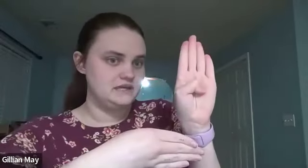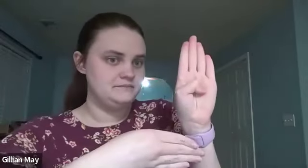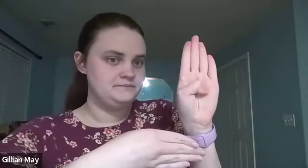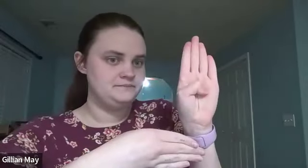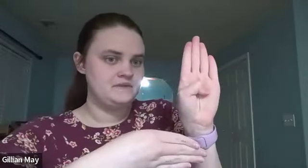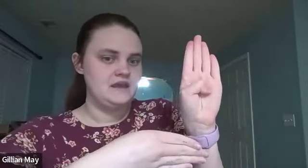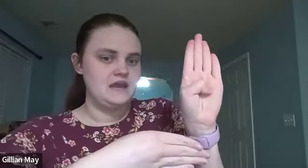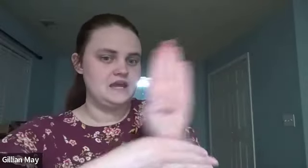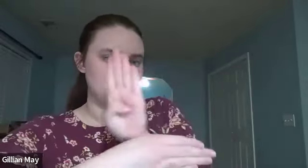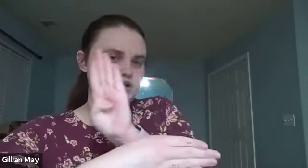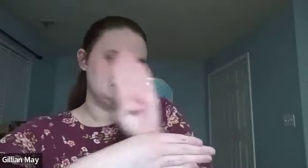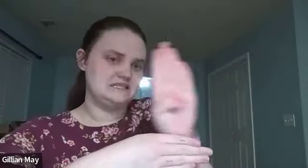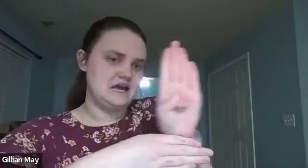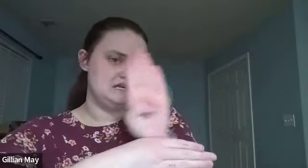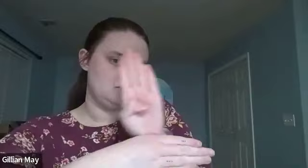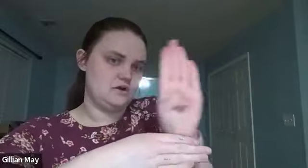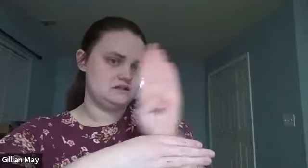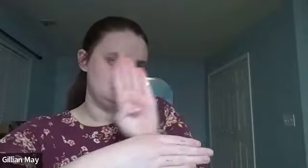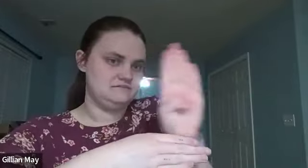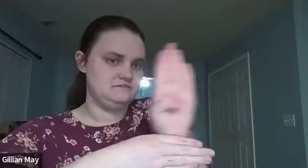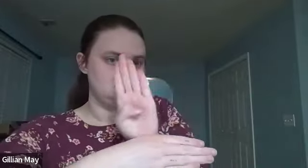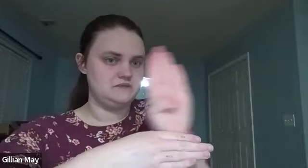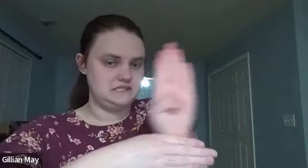B. And you're going to slide it across. Busy.